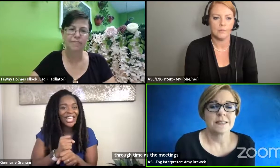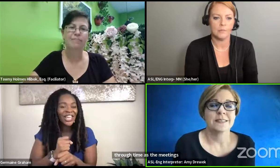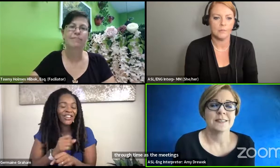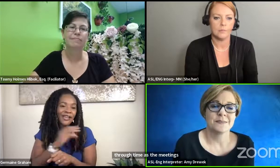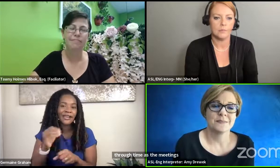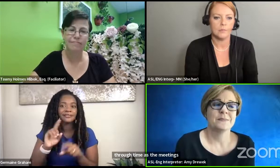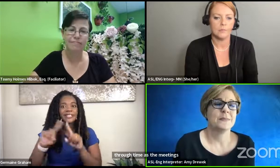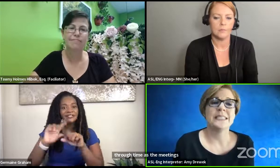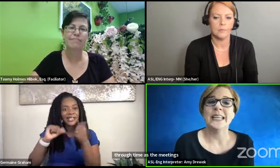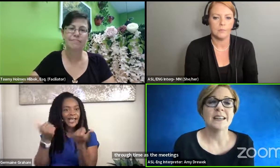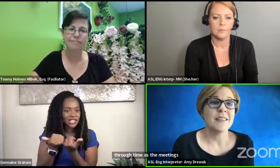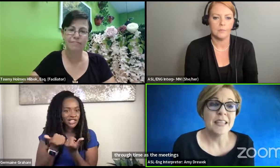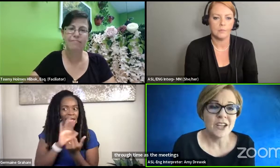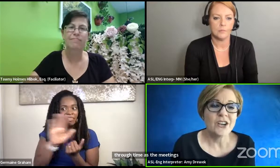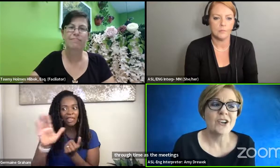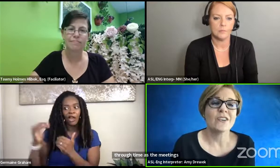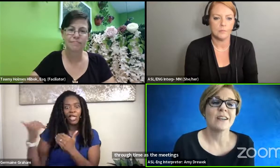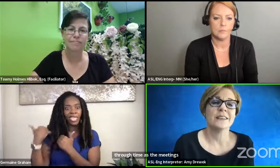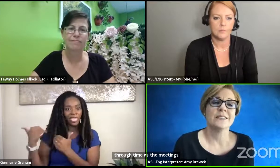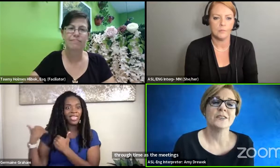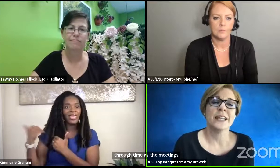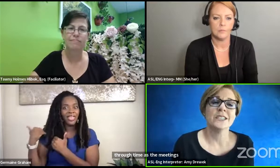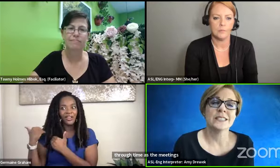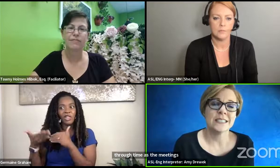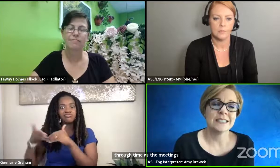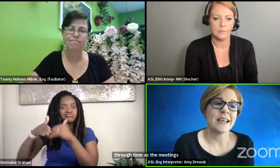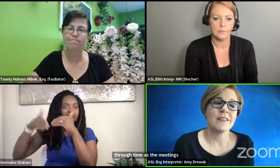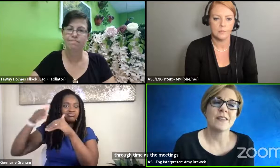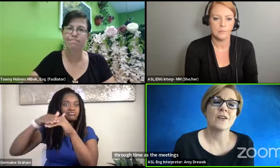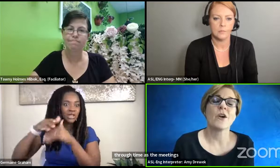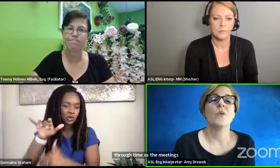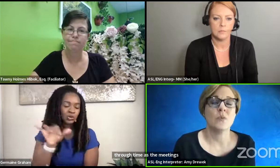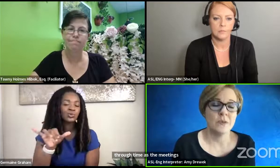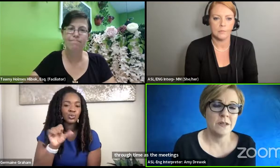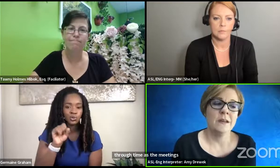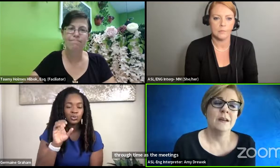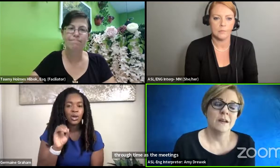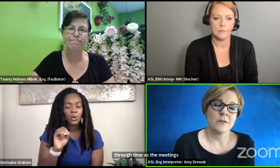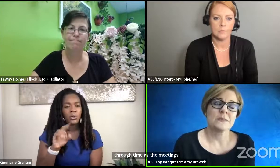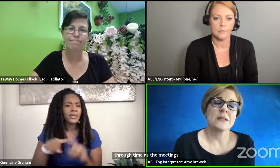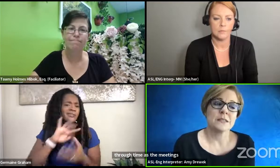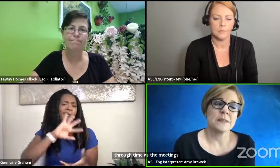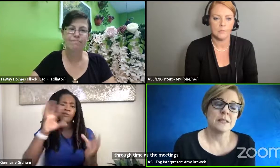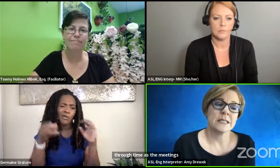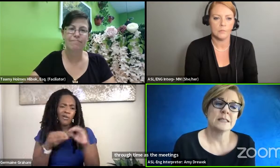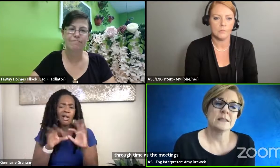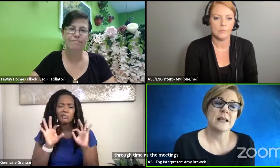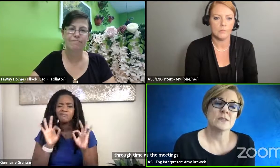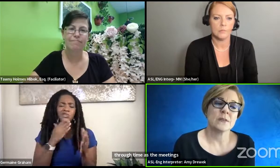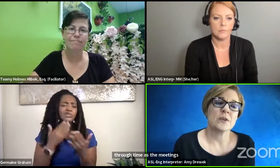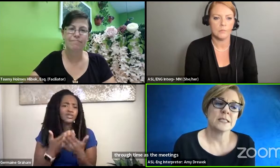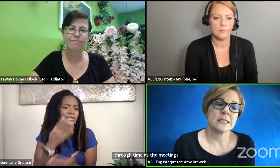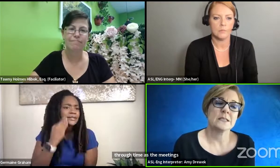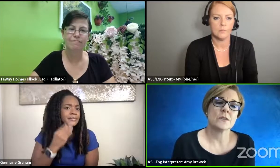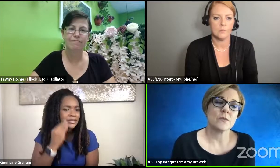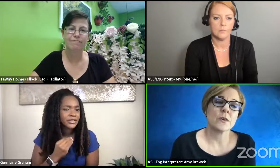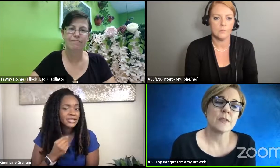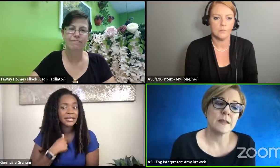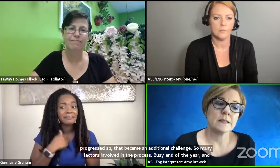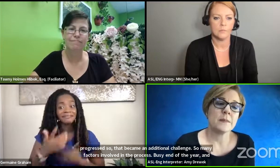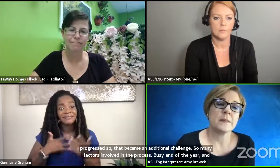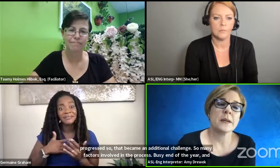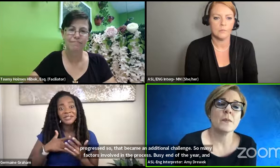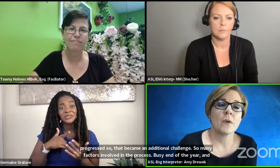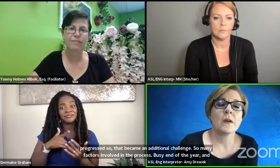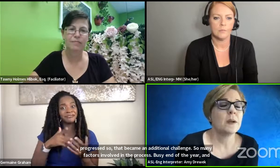in the process. Busy end of the year and different agencies having their own responsibilities that took precedence